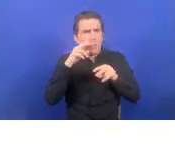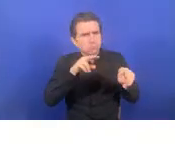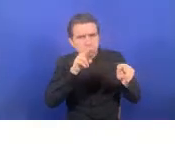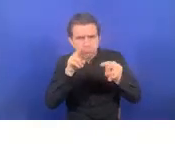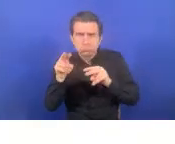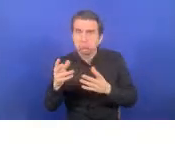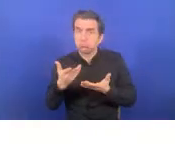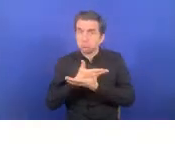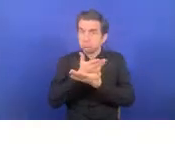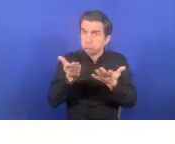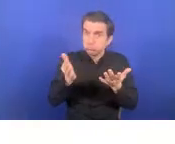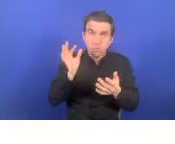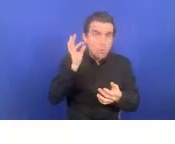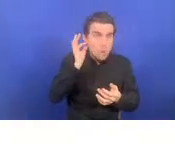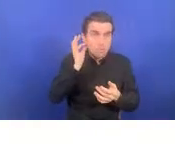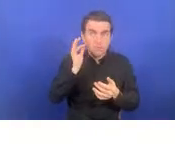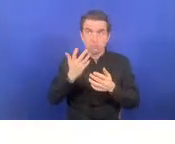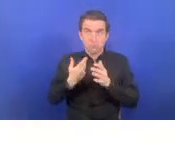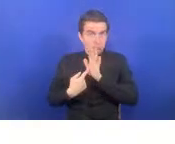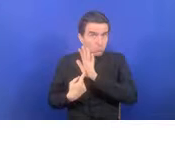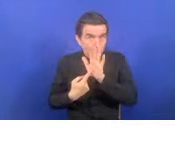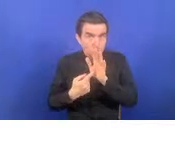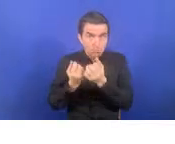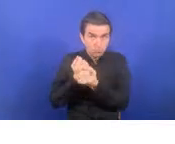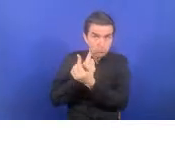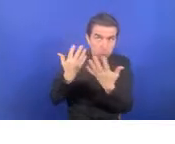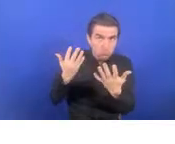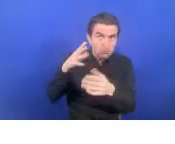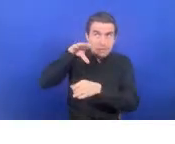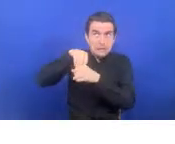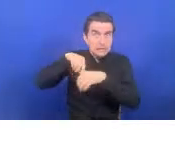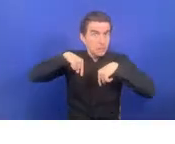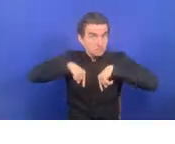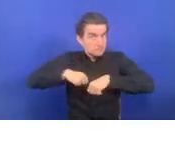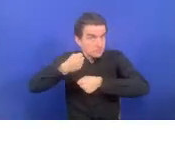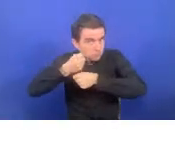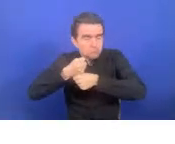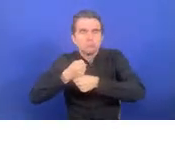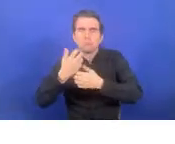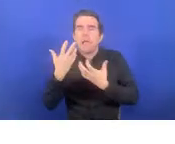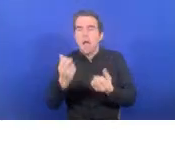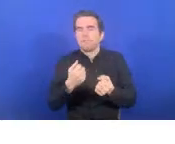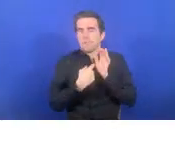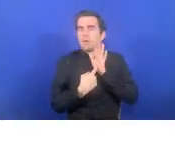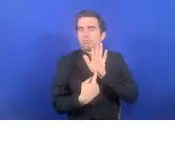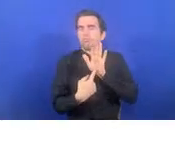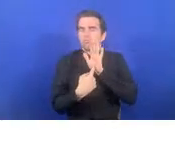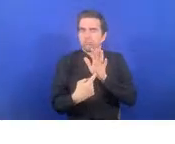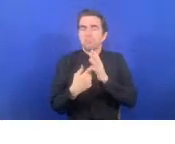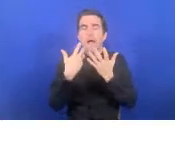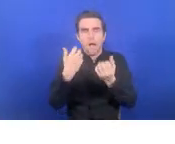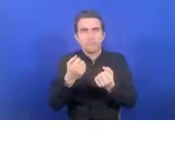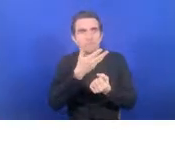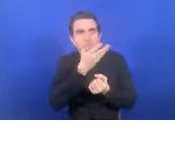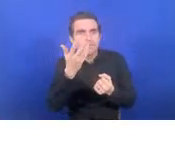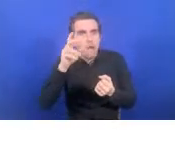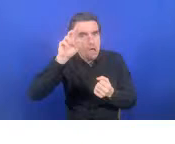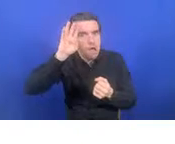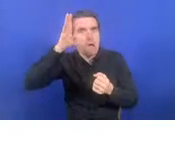Brazil and Liberia working in collaboration with UN Women on gender equality in the tourism